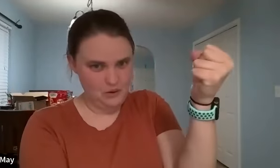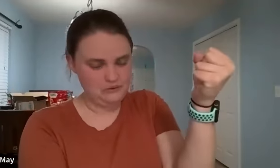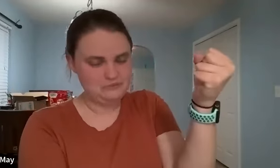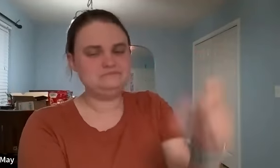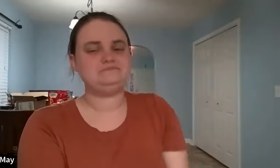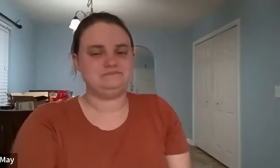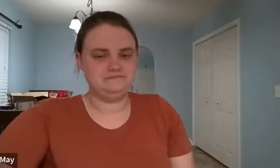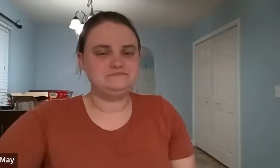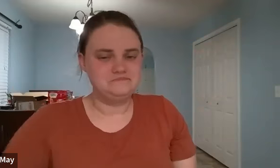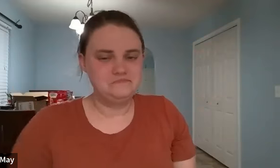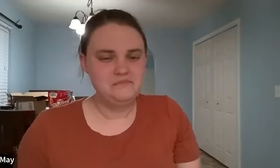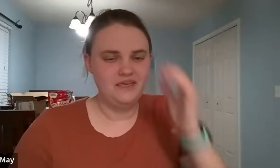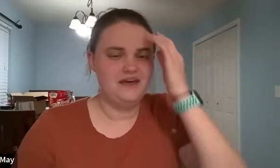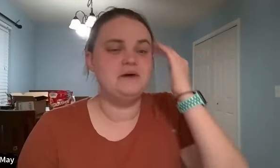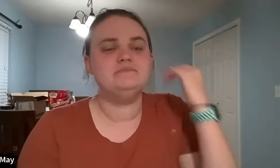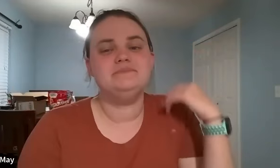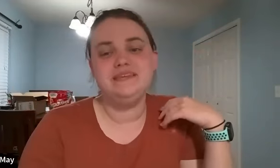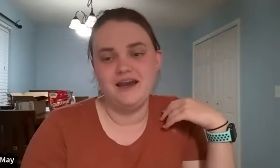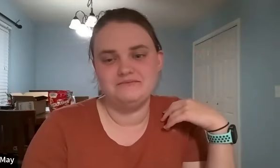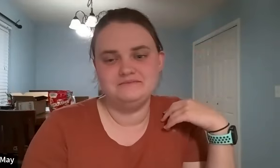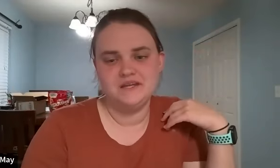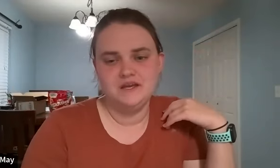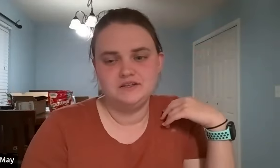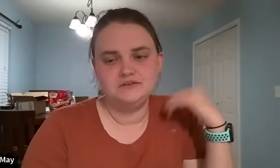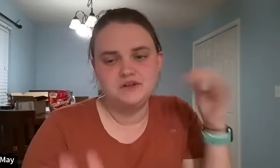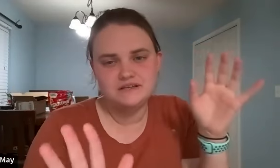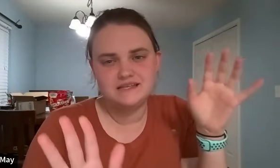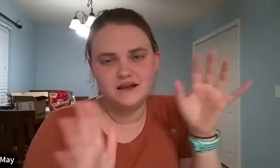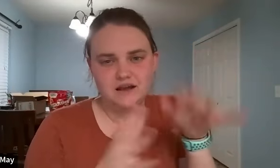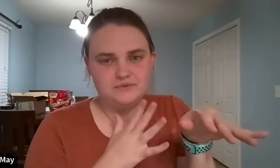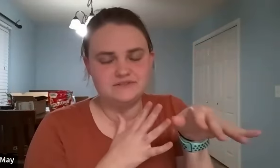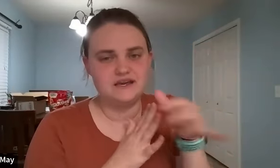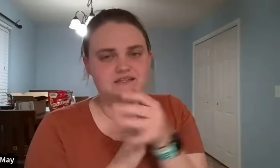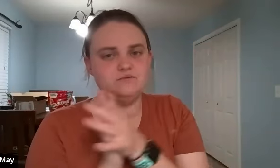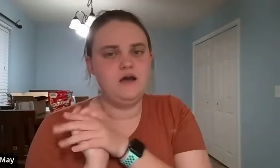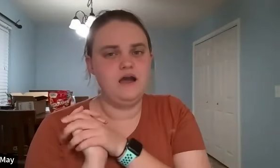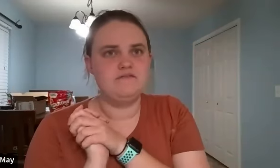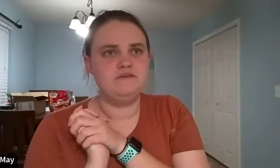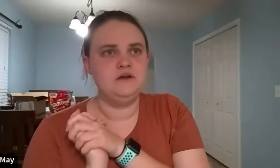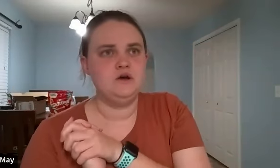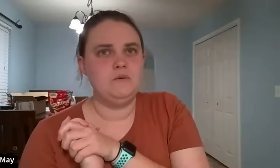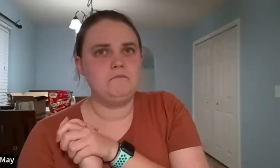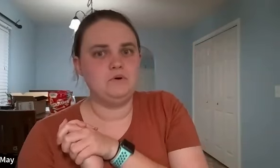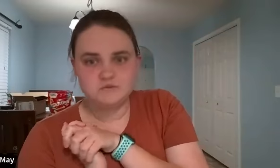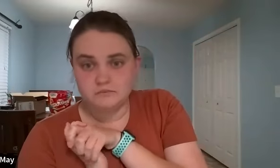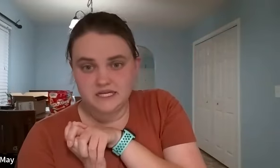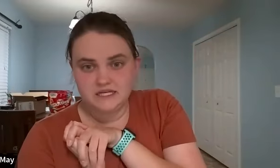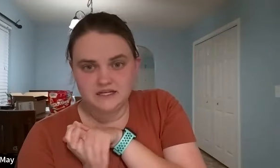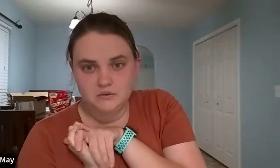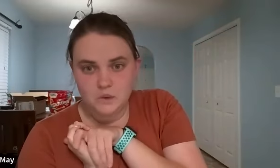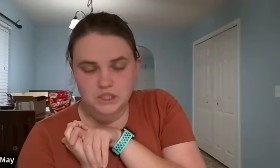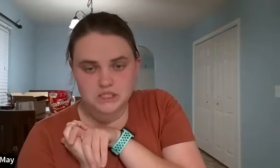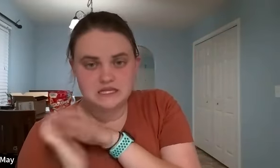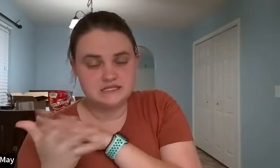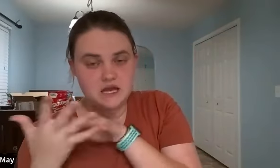hold. But yeah, you'll notice that a couple of signs will have multiple meaning words, like